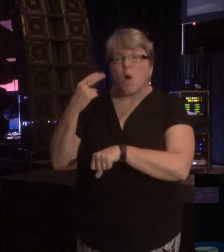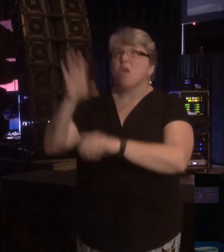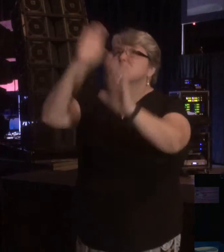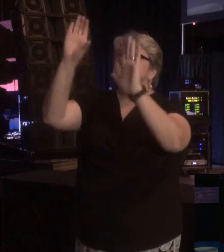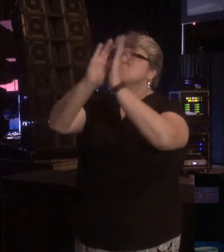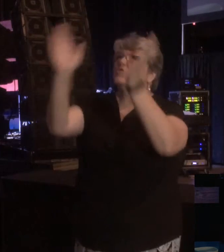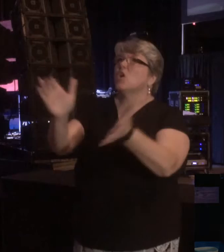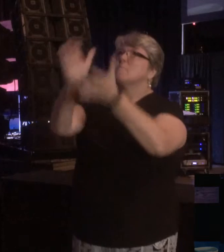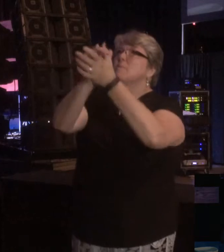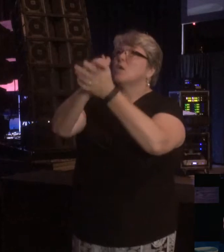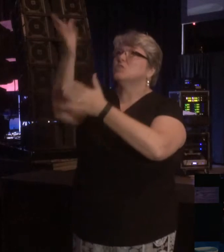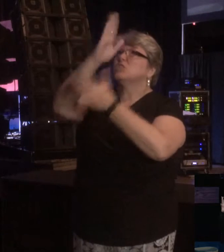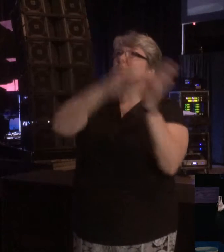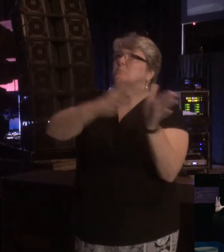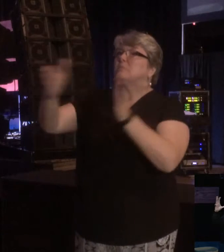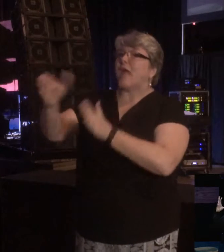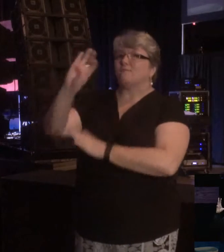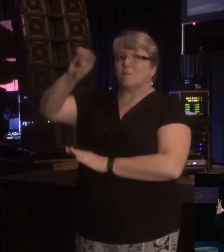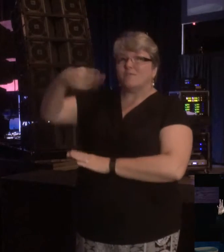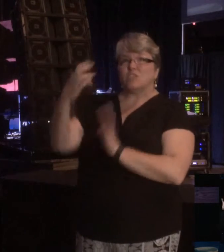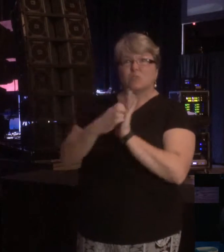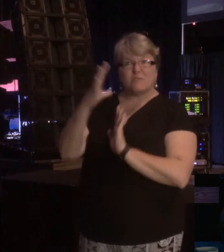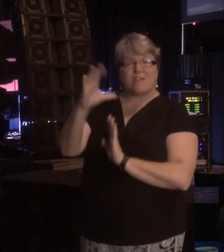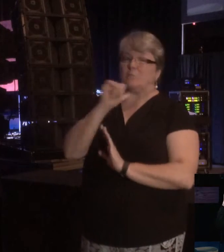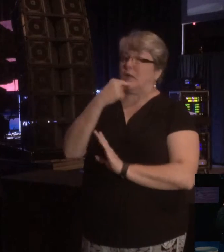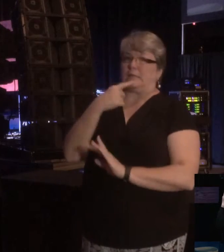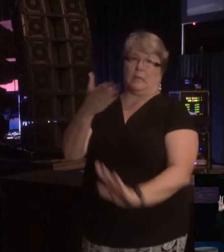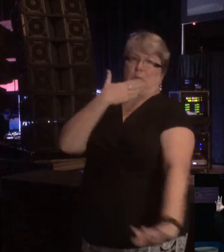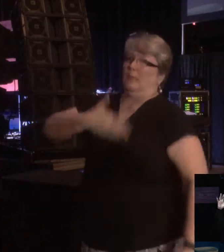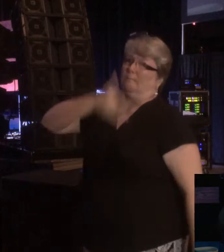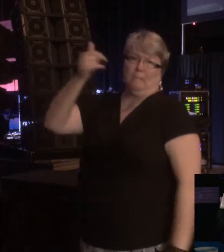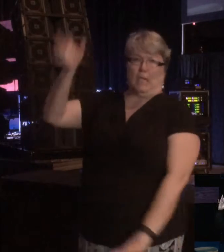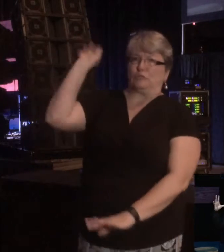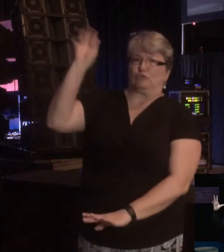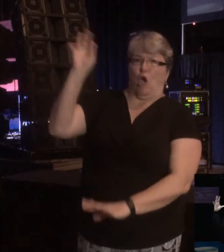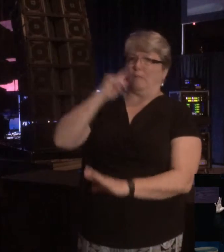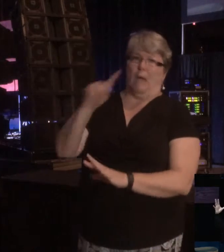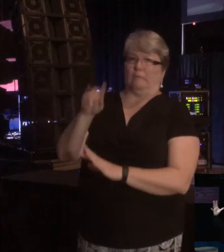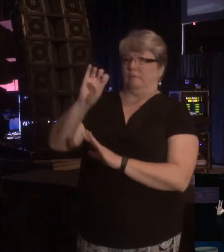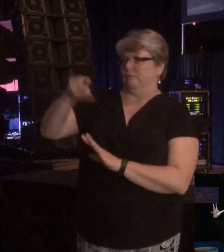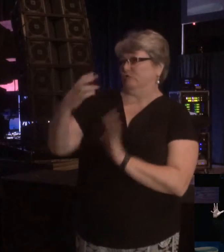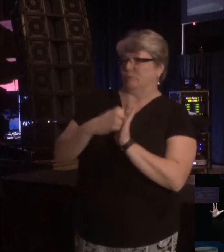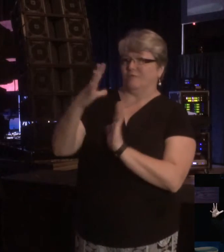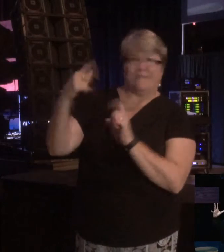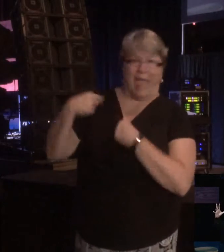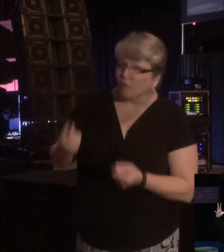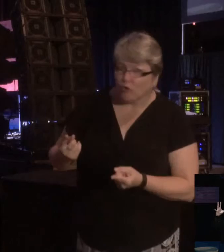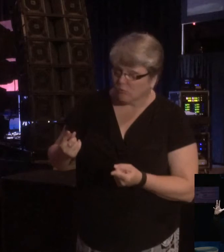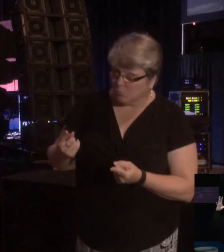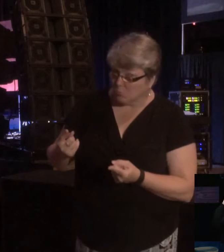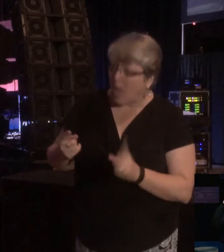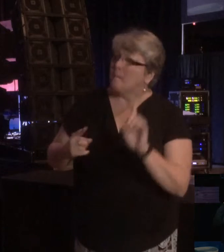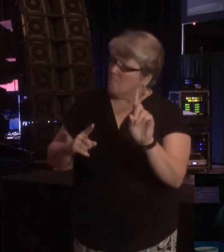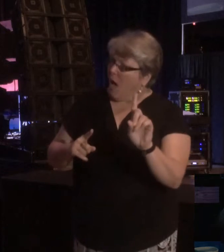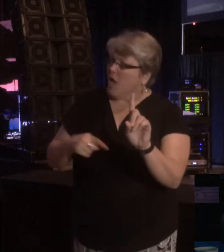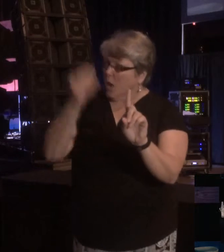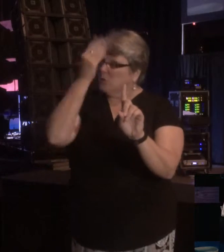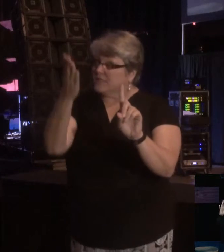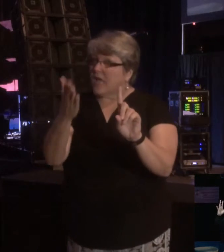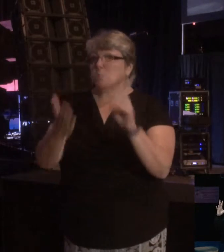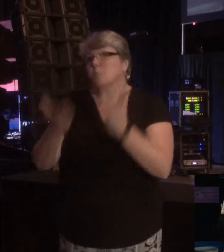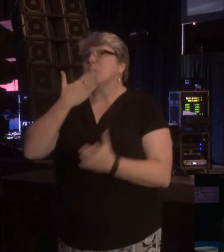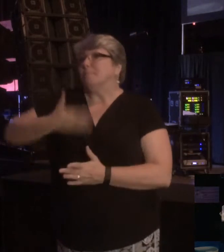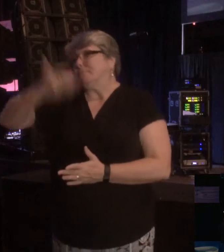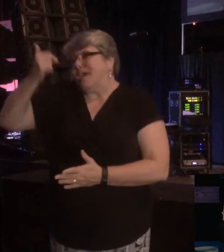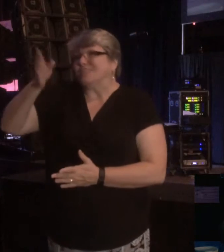marriage, and we're going to talk about marriage. But as we were looking at tonight, I realized I have two messages I want to give about marriage. One about